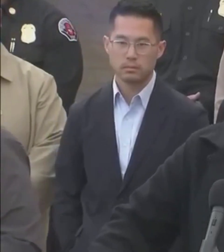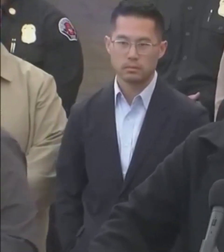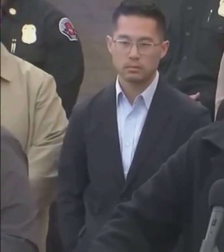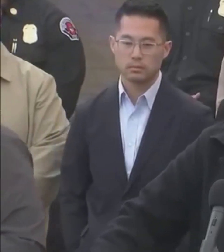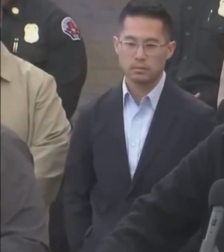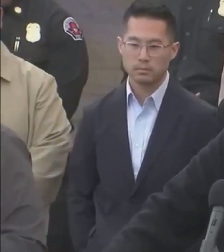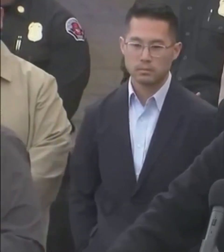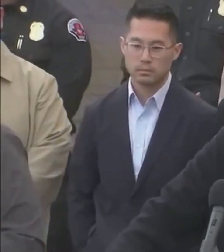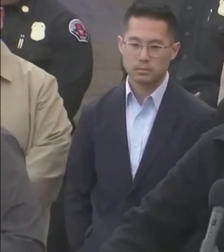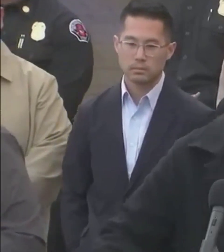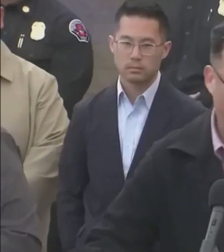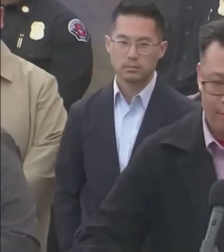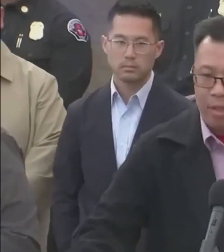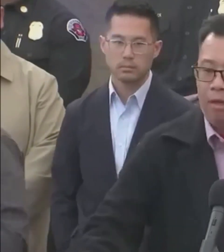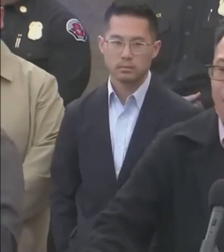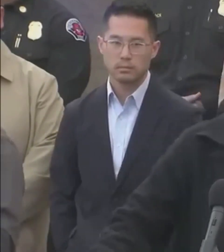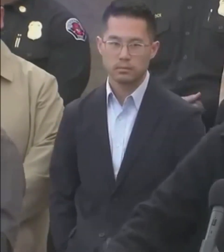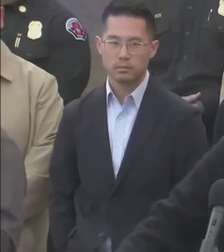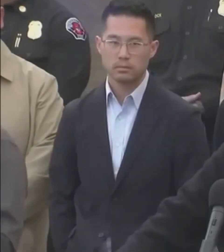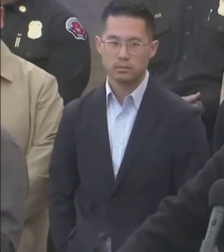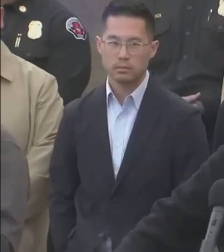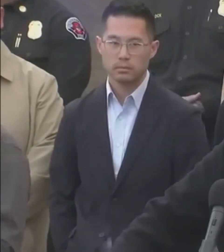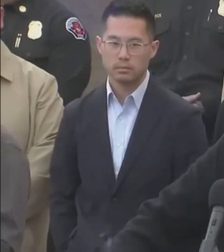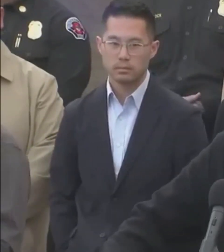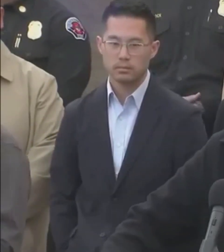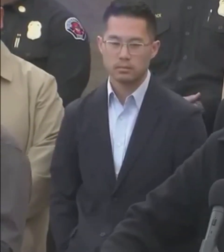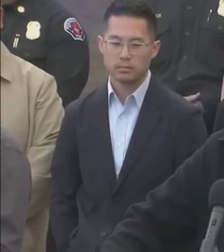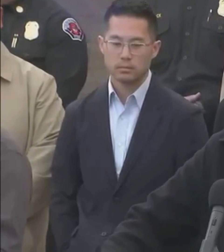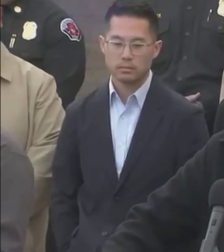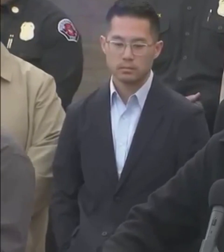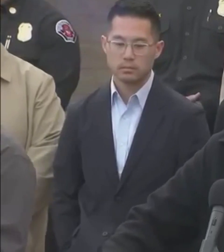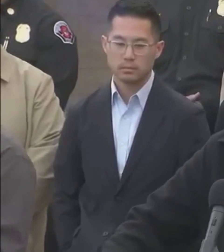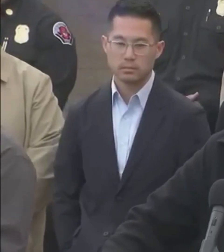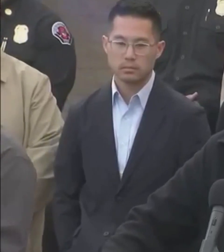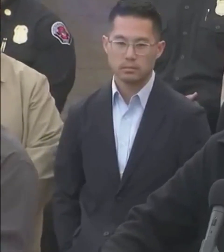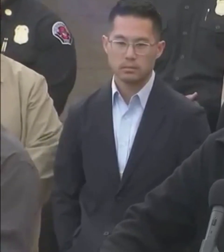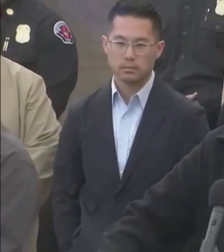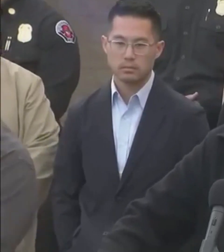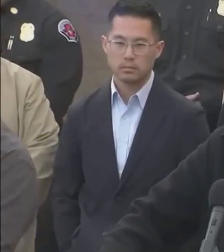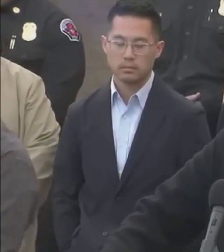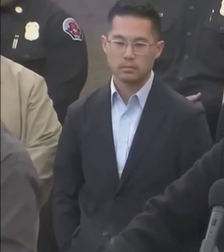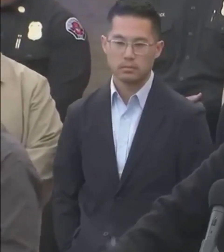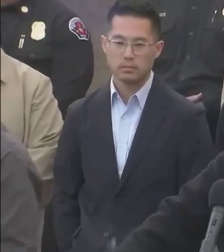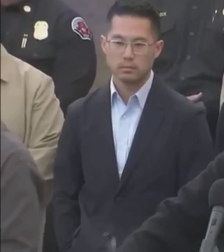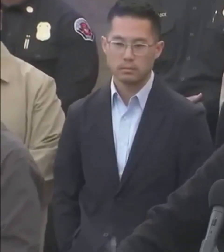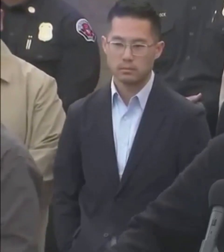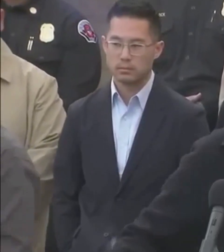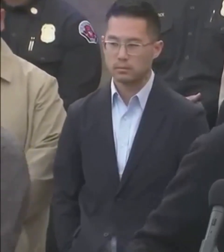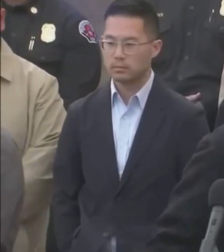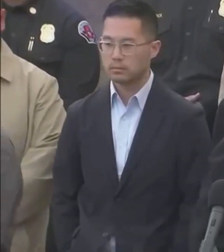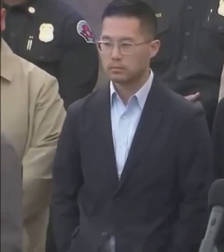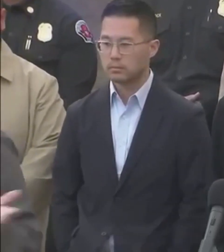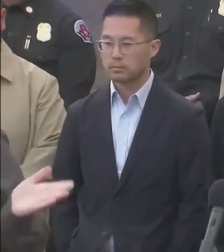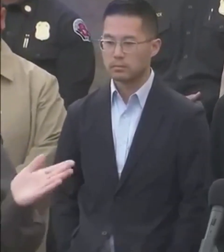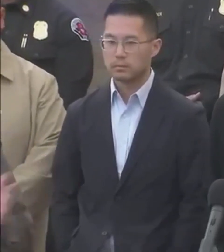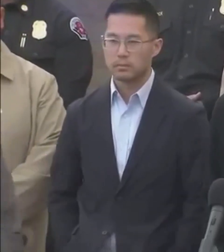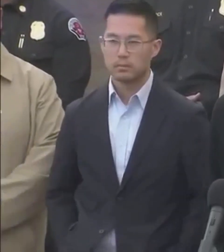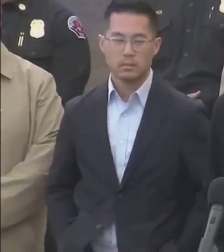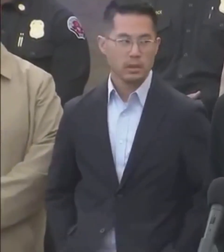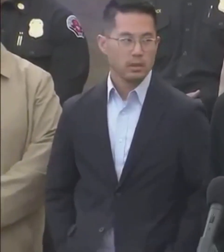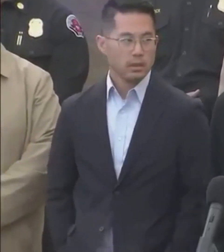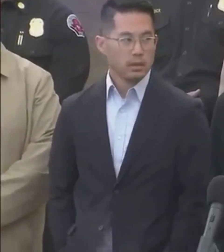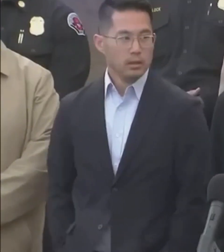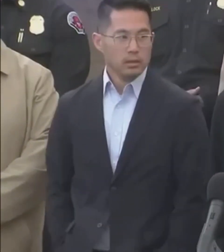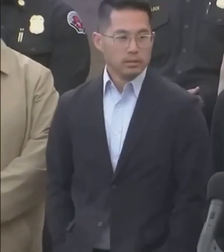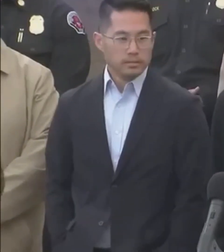State Treasurer Fiona Ma: "I'm devastated by the merciless demonstrations of firearm viciousness in Southern California that have left families broke and lives yet